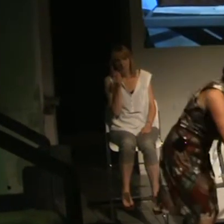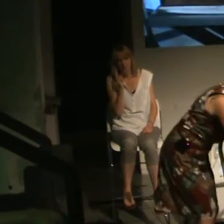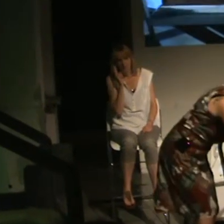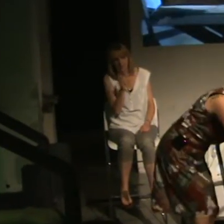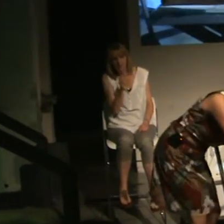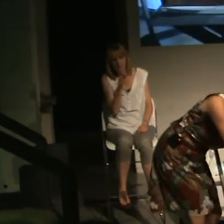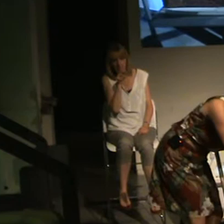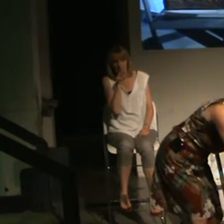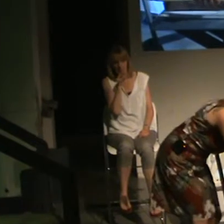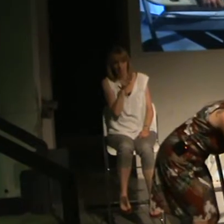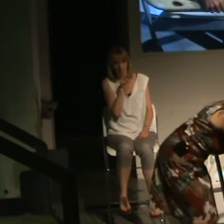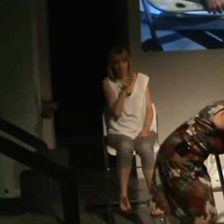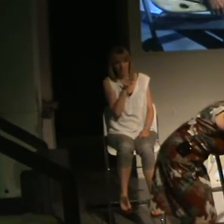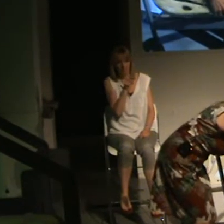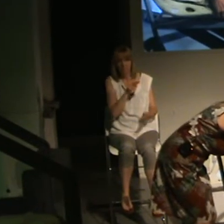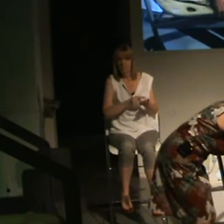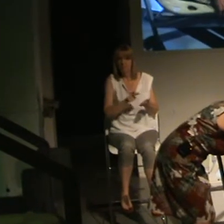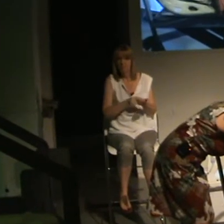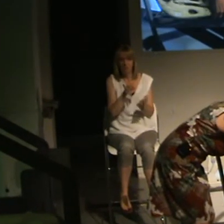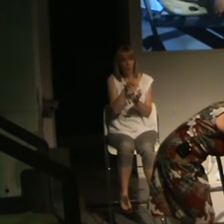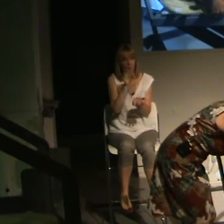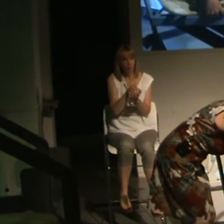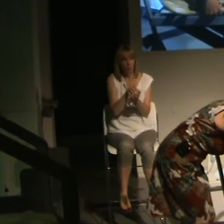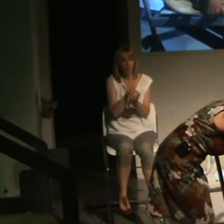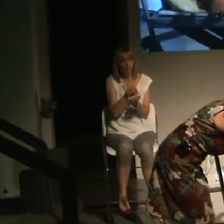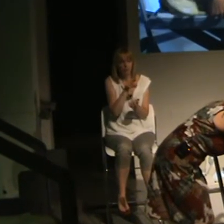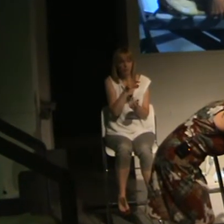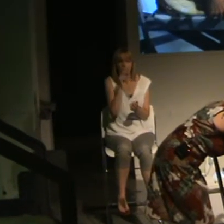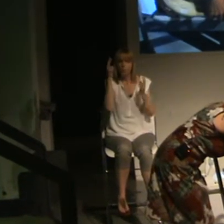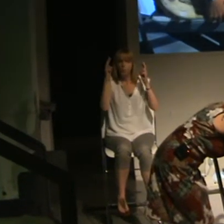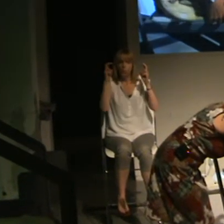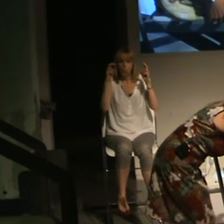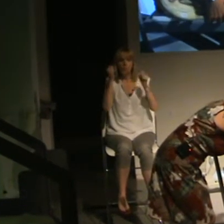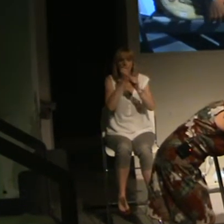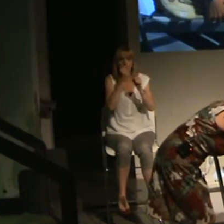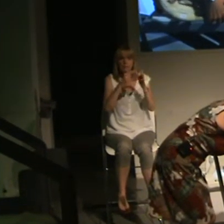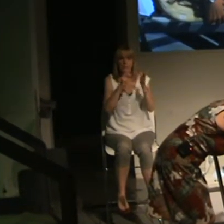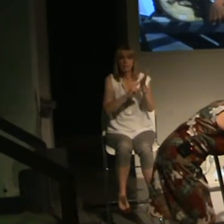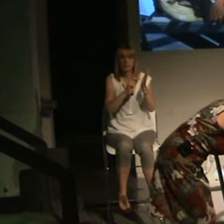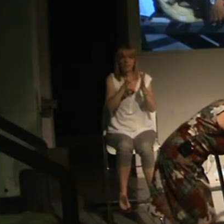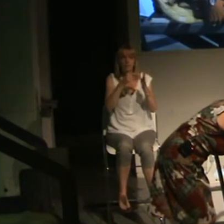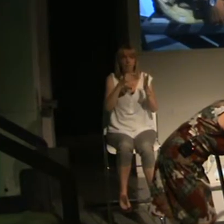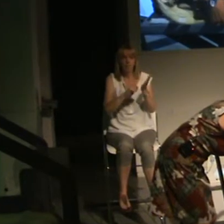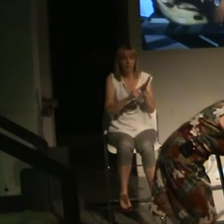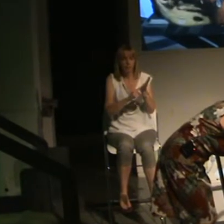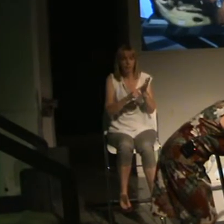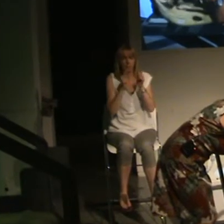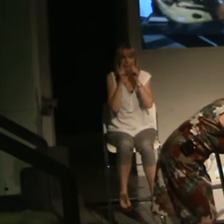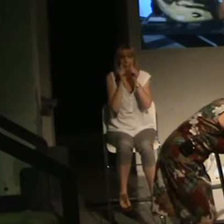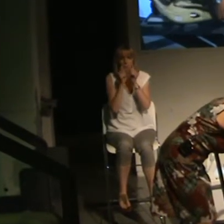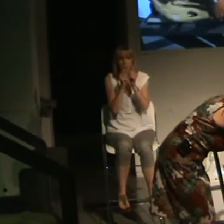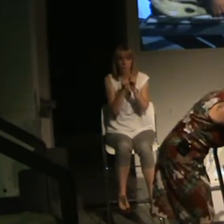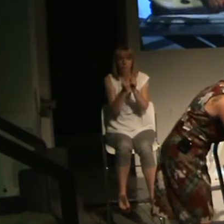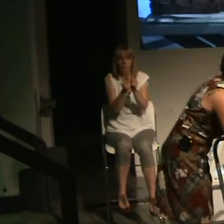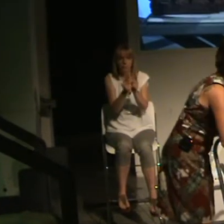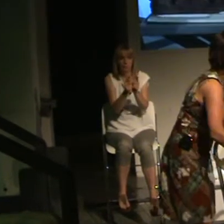seen this native crocodilian of India called the gavial, which has got a long, slender snout. So they thought they'd